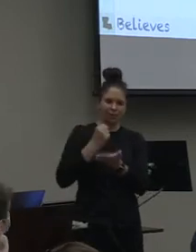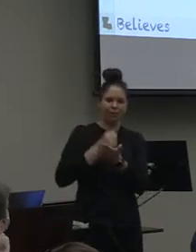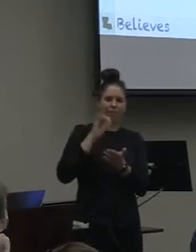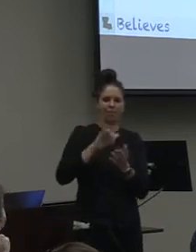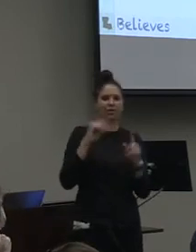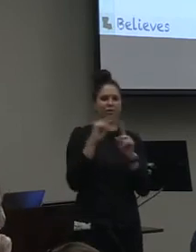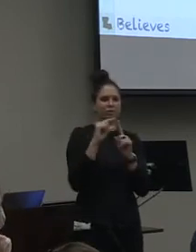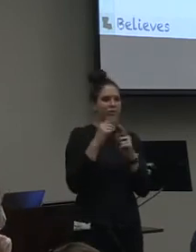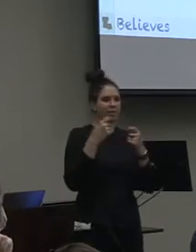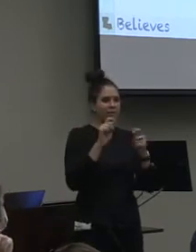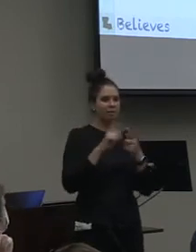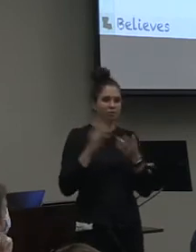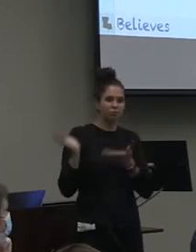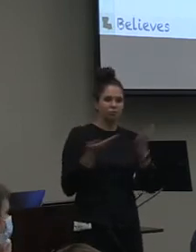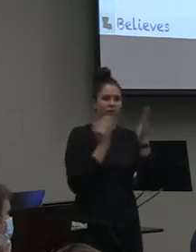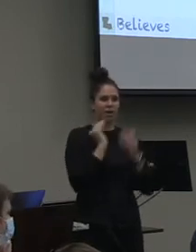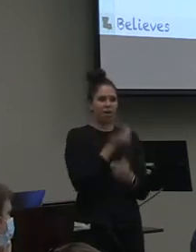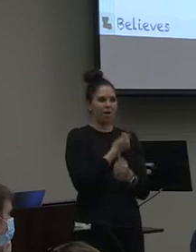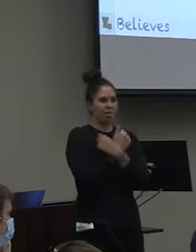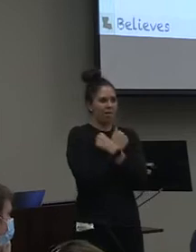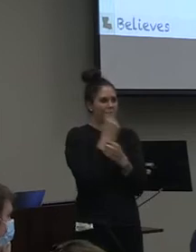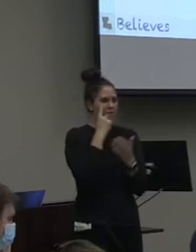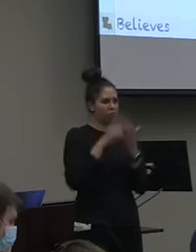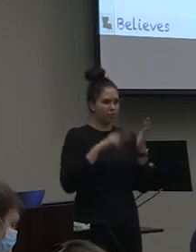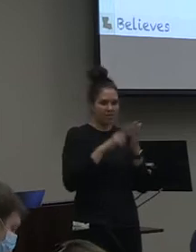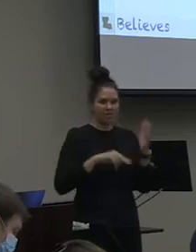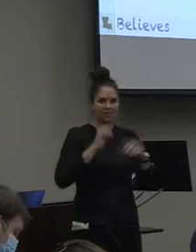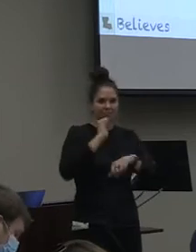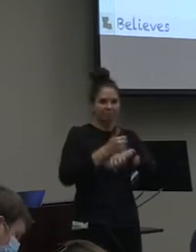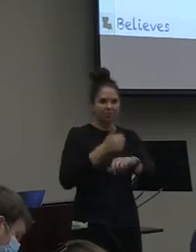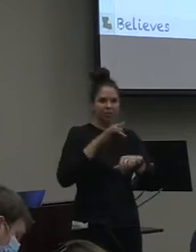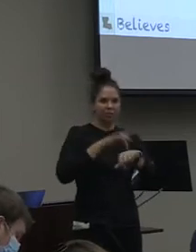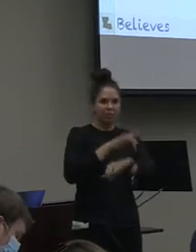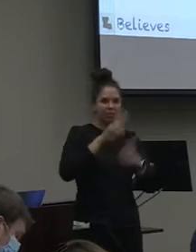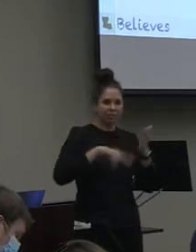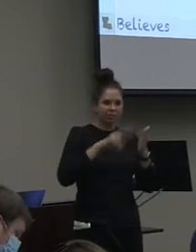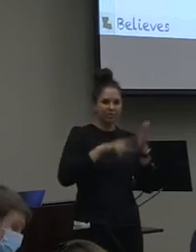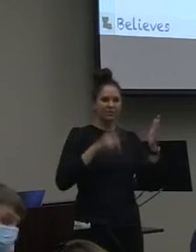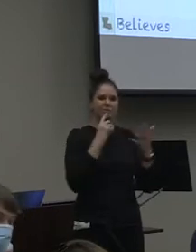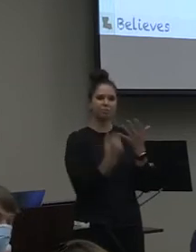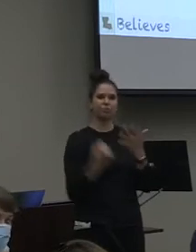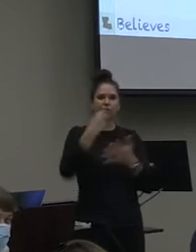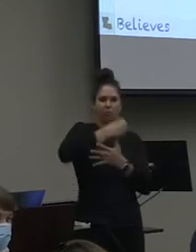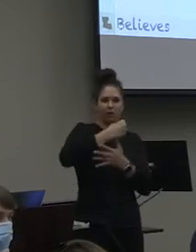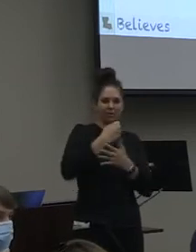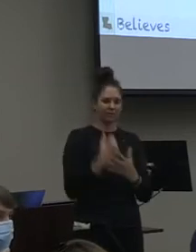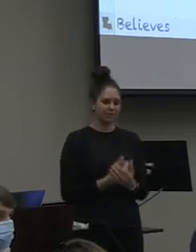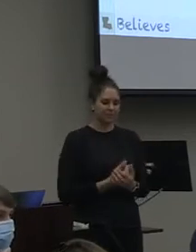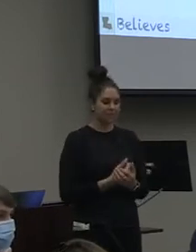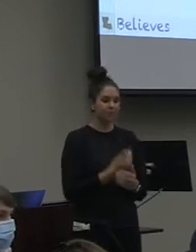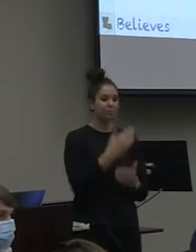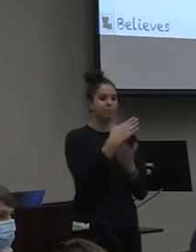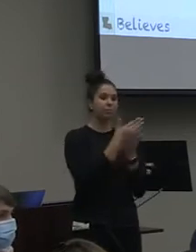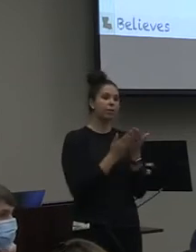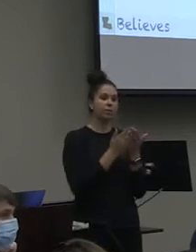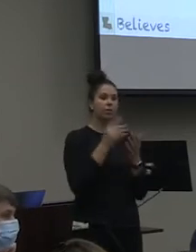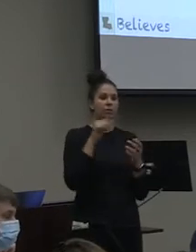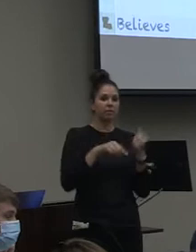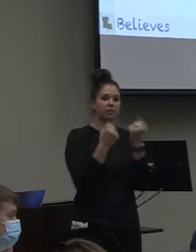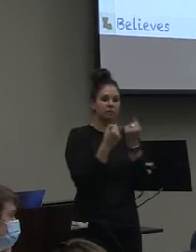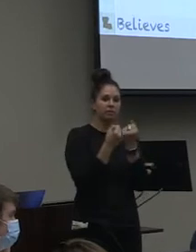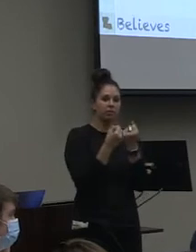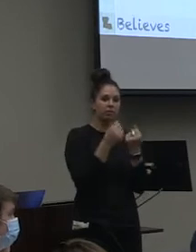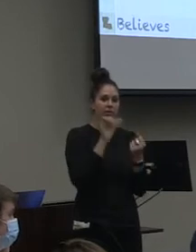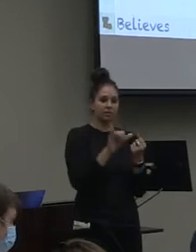to bring back our love for reading and putting early literacy as a priority. And so part of the